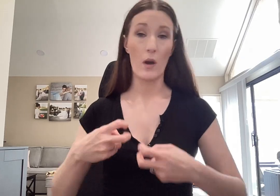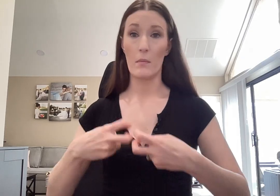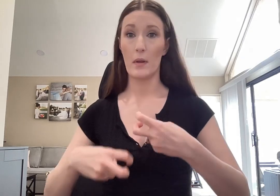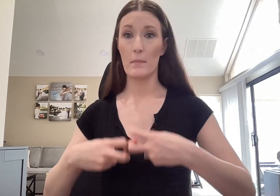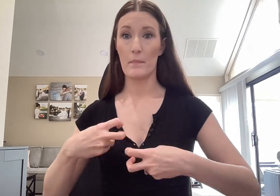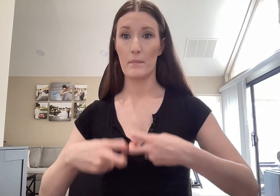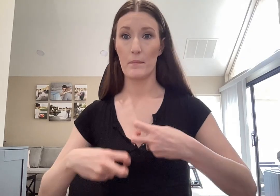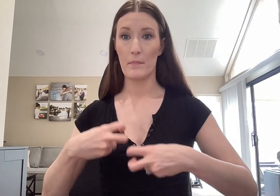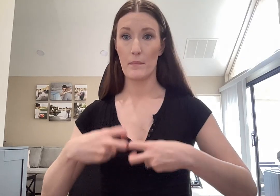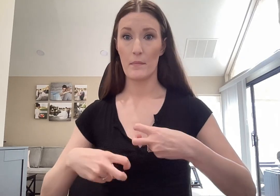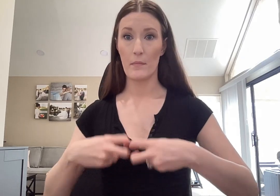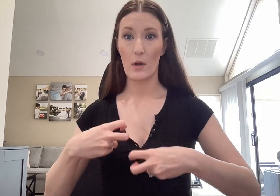Problem.